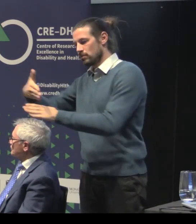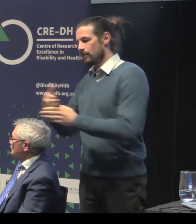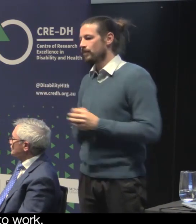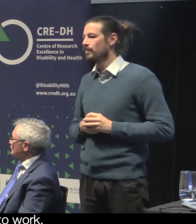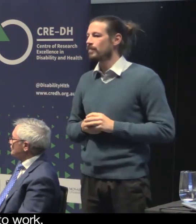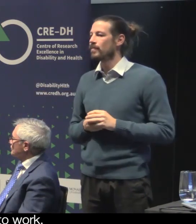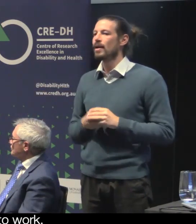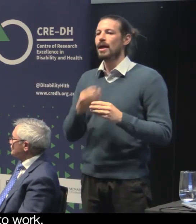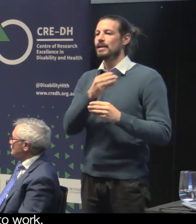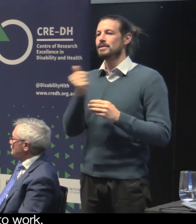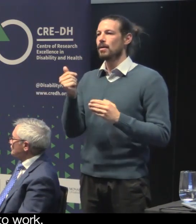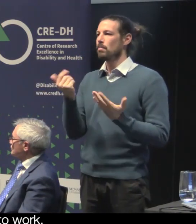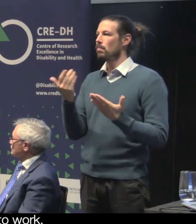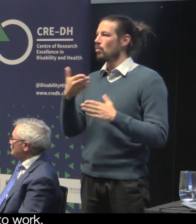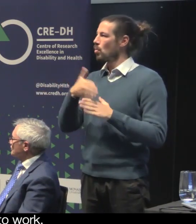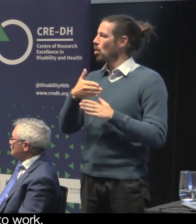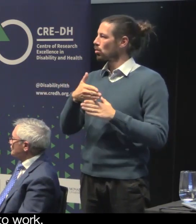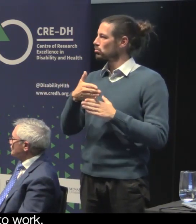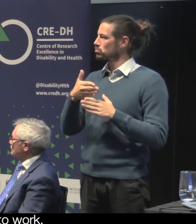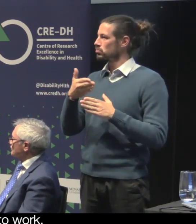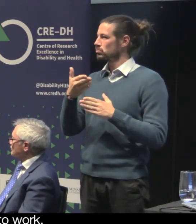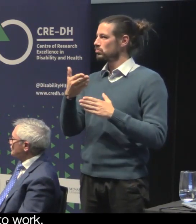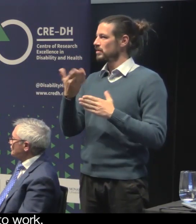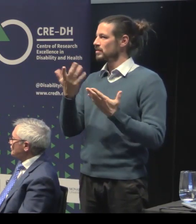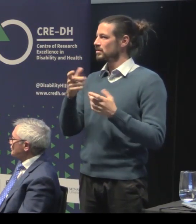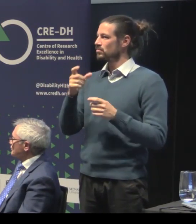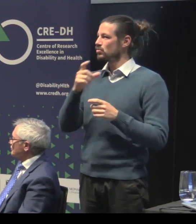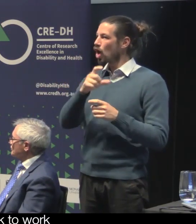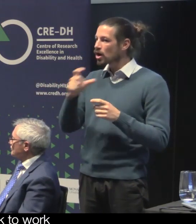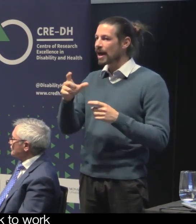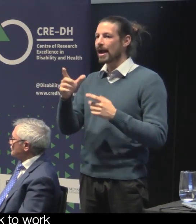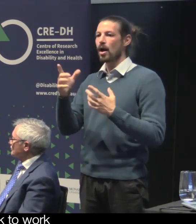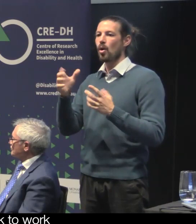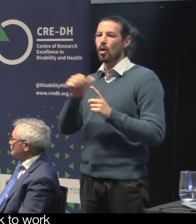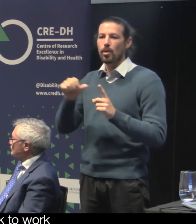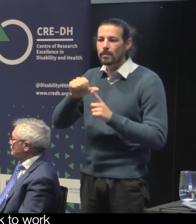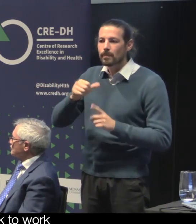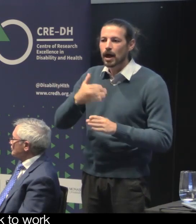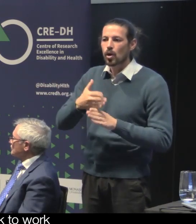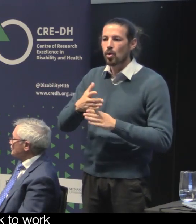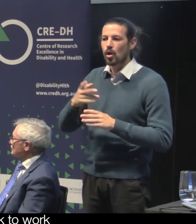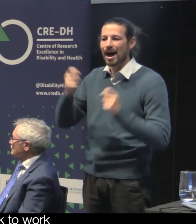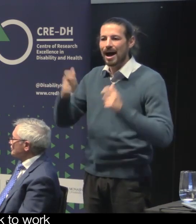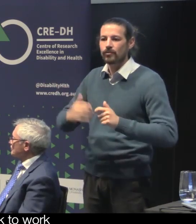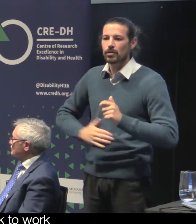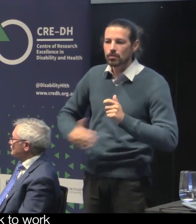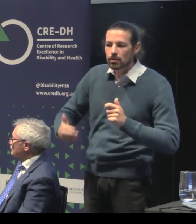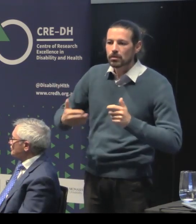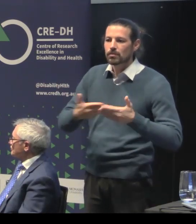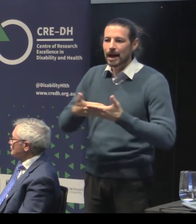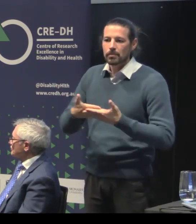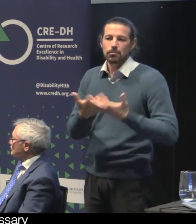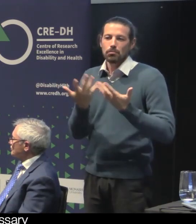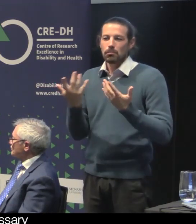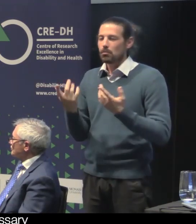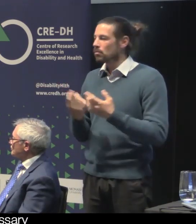returners might be juggling this with childcare, might be coming back to work after having children. And so